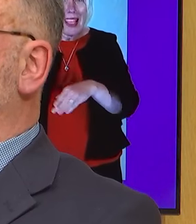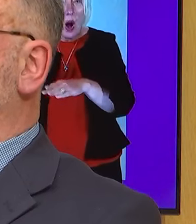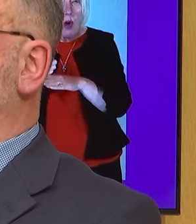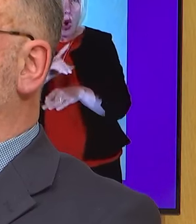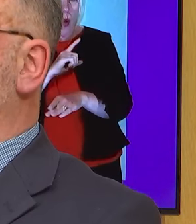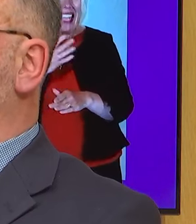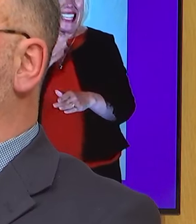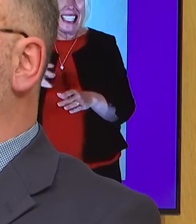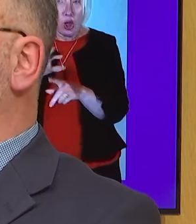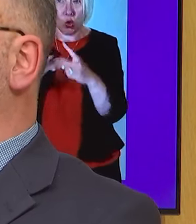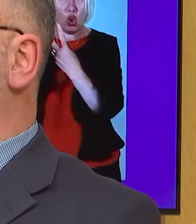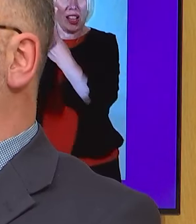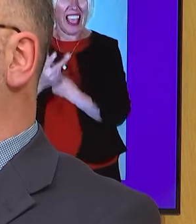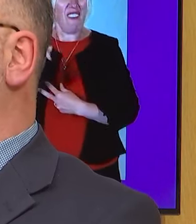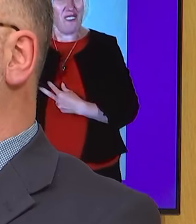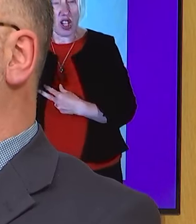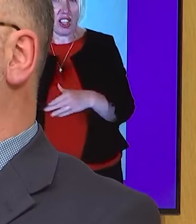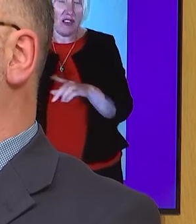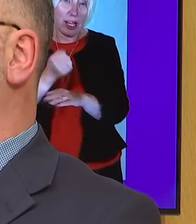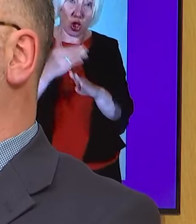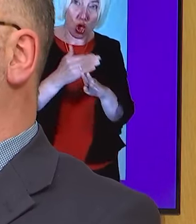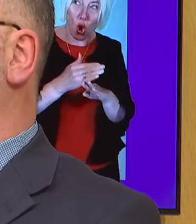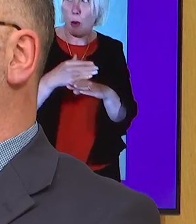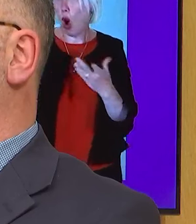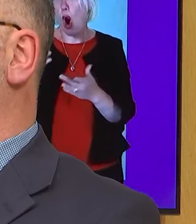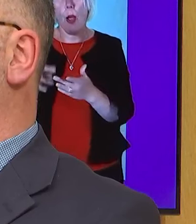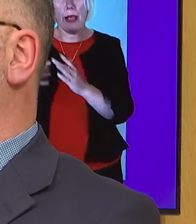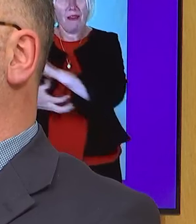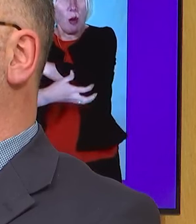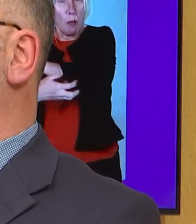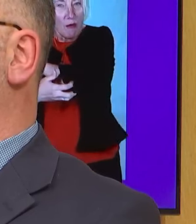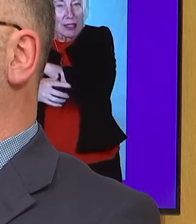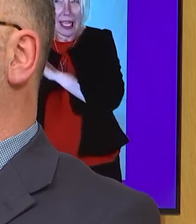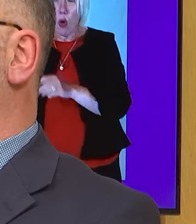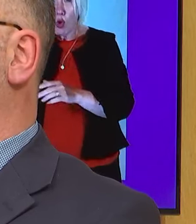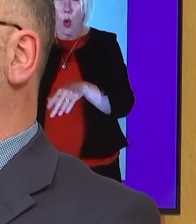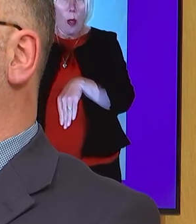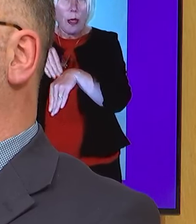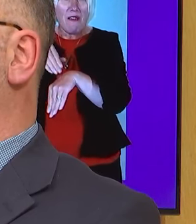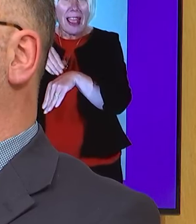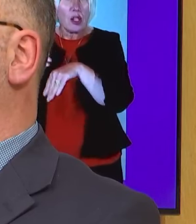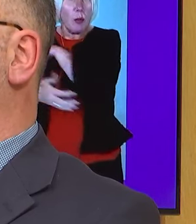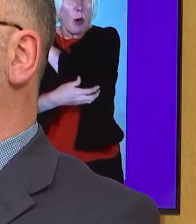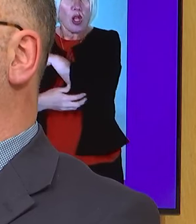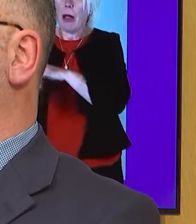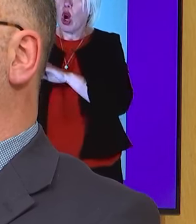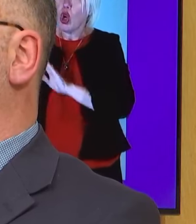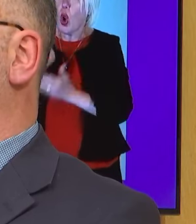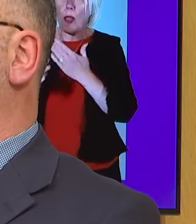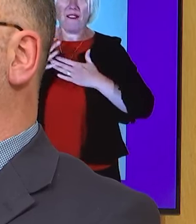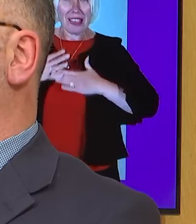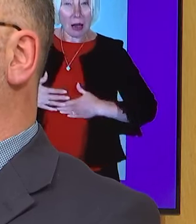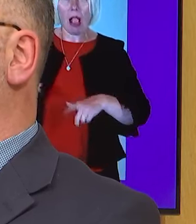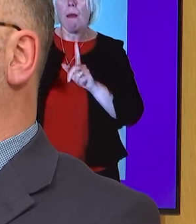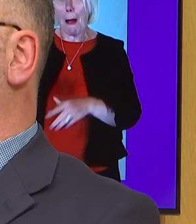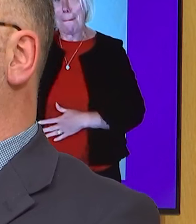that they need, or they've been living in poverty, and we know the impact that poverty can have on just not just your physical but your mental health and therefore your